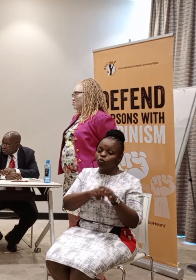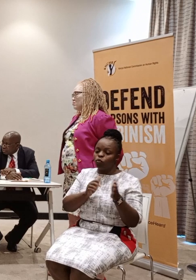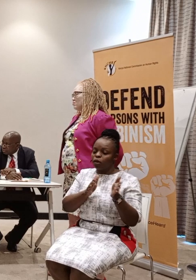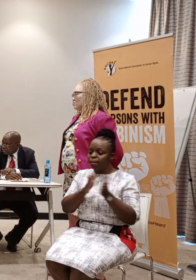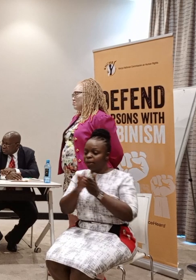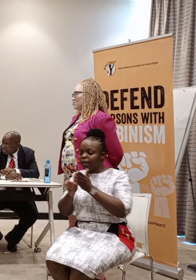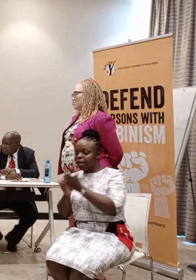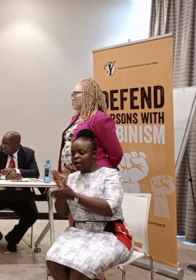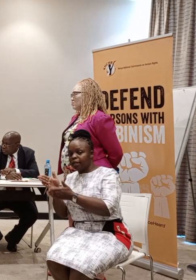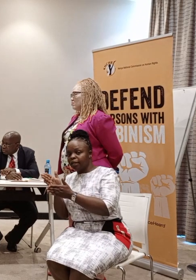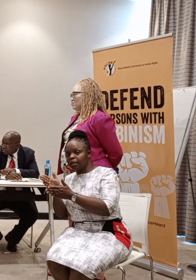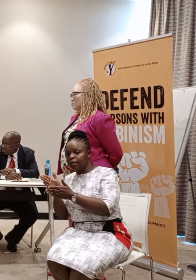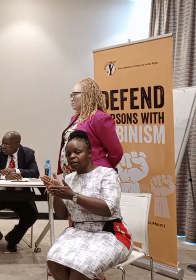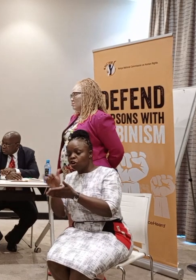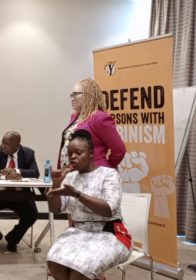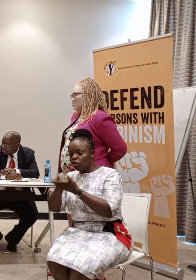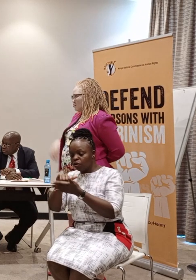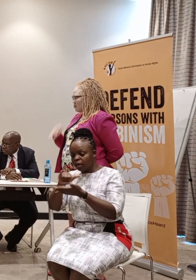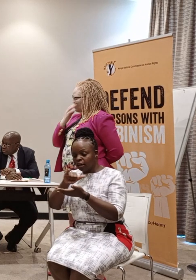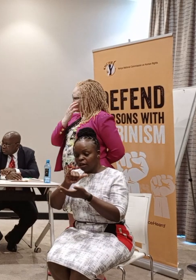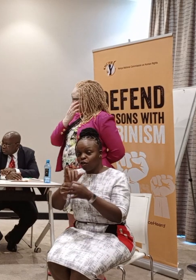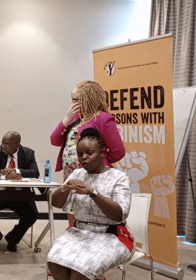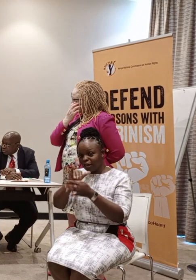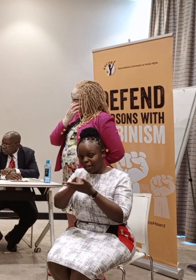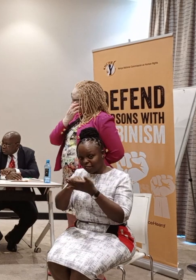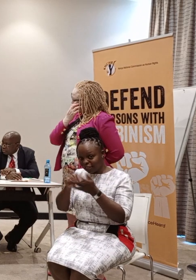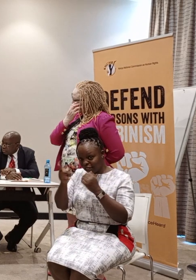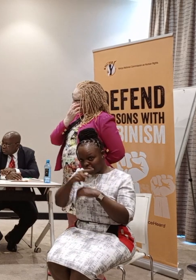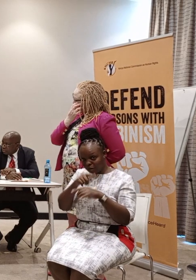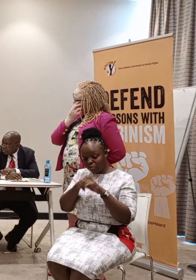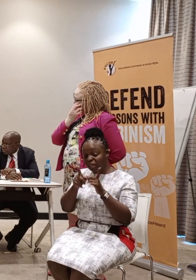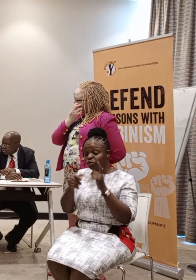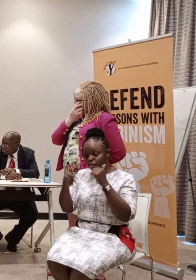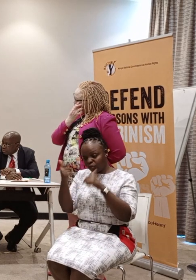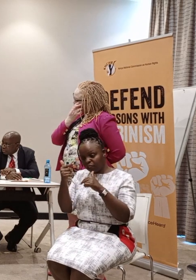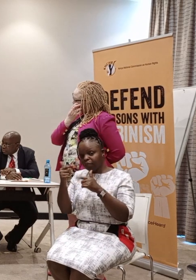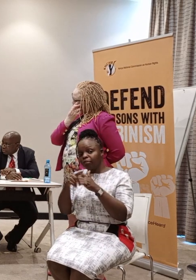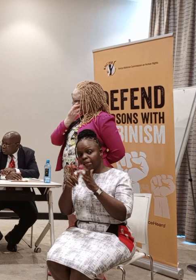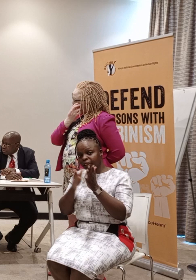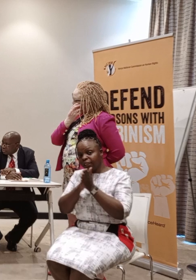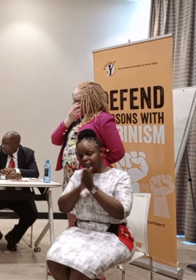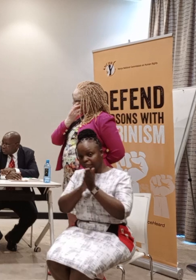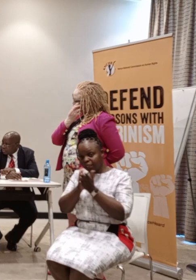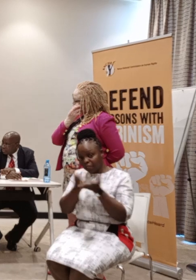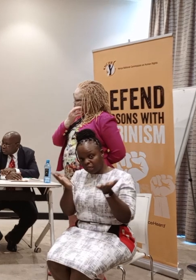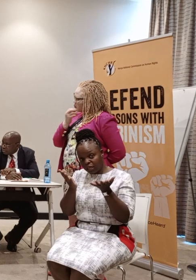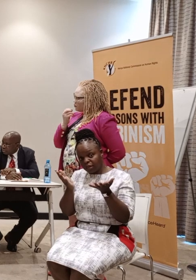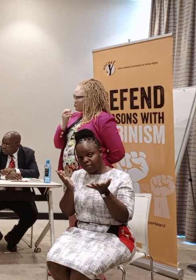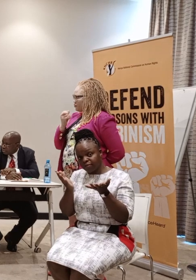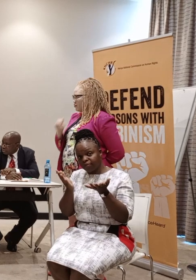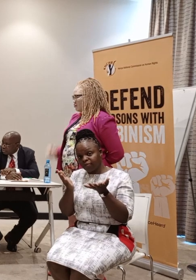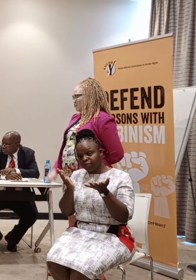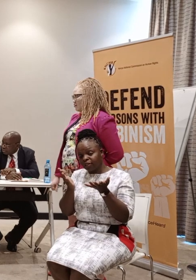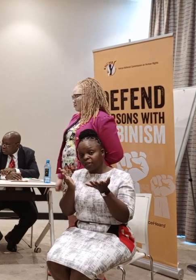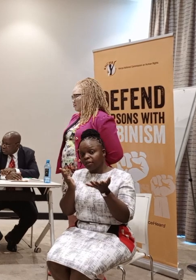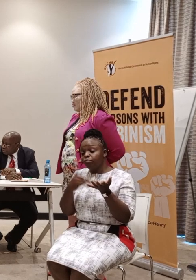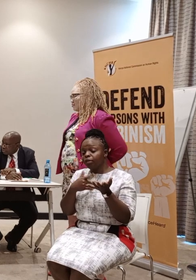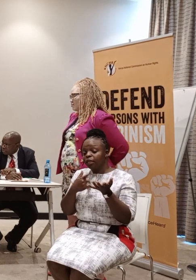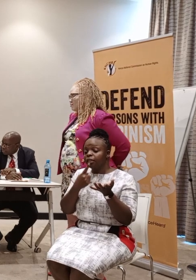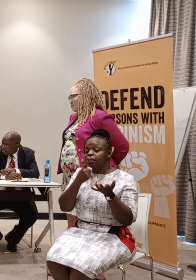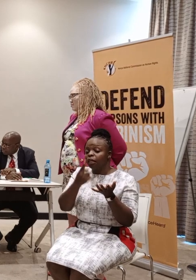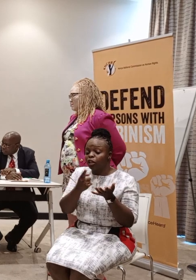succeeded. So you can see that. But then what was interesting was, so I'm telling you the